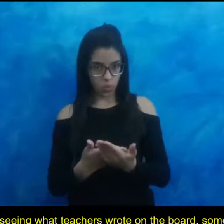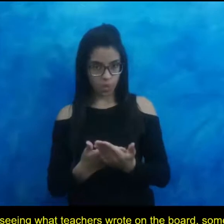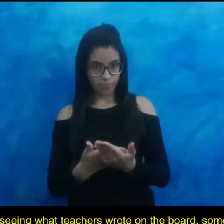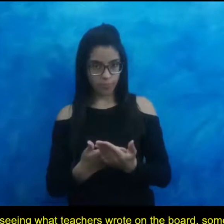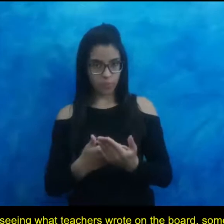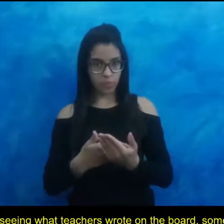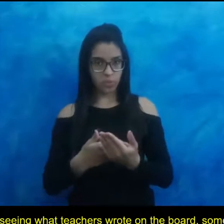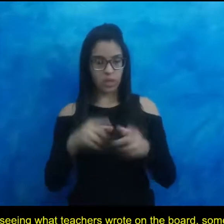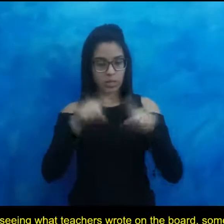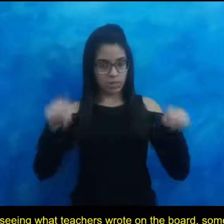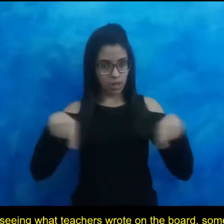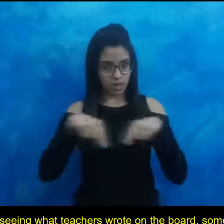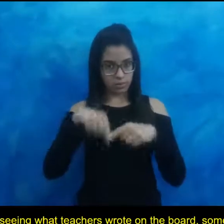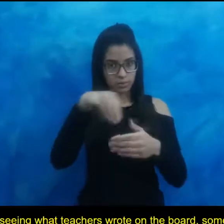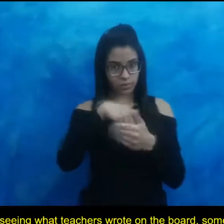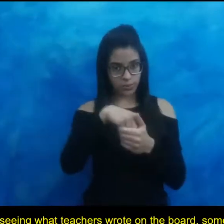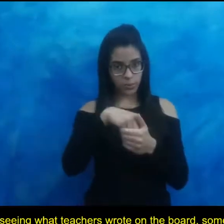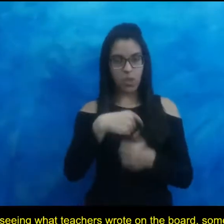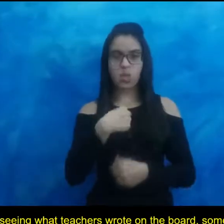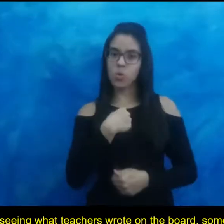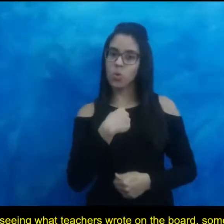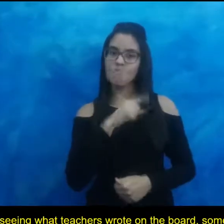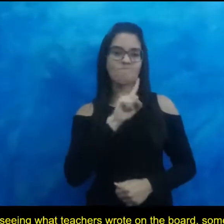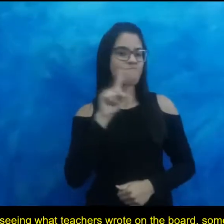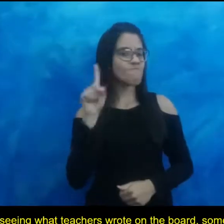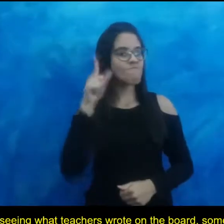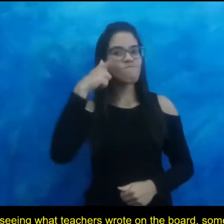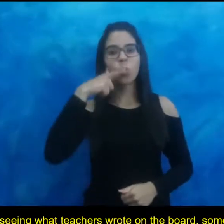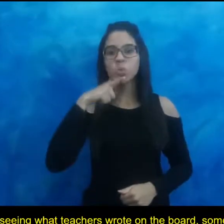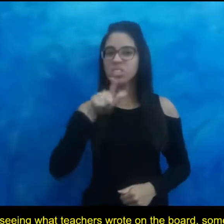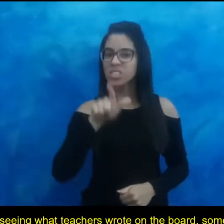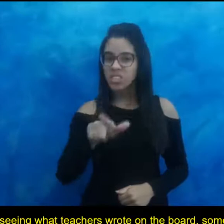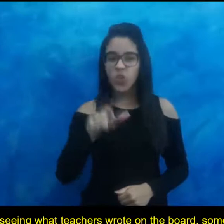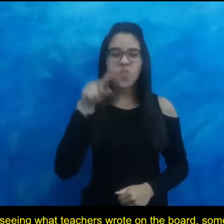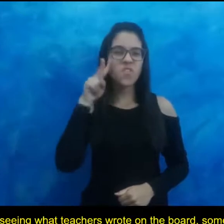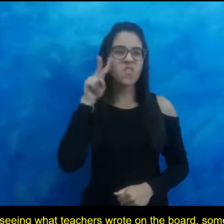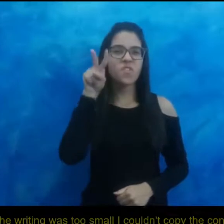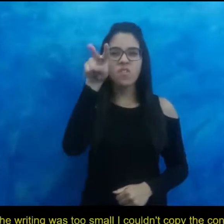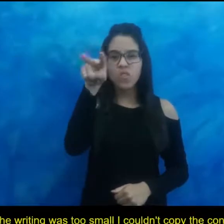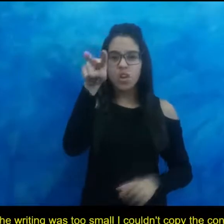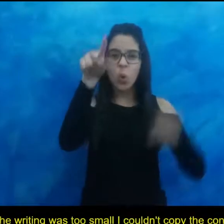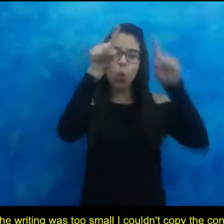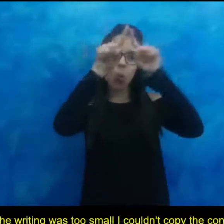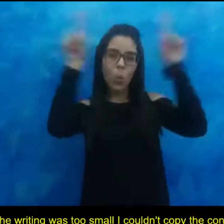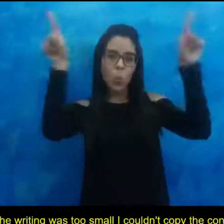notebook was too messy. It taked content and I couldn't keep